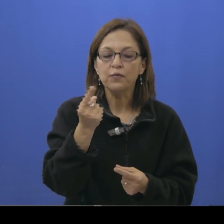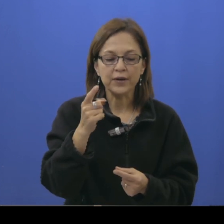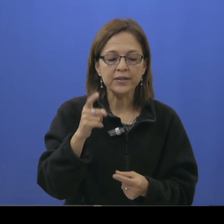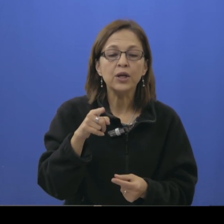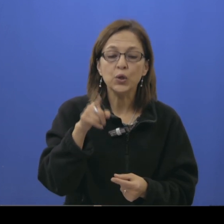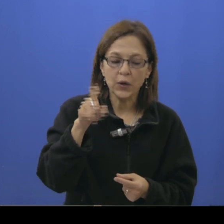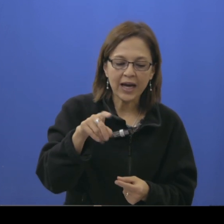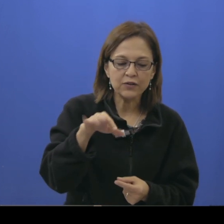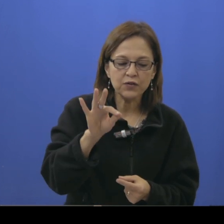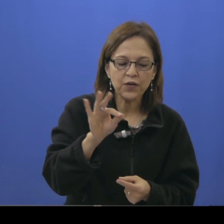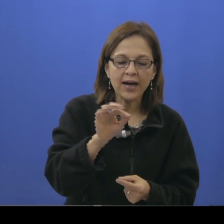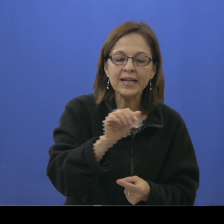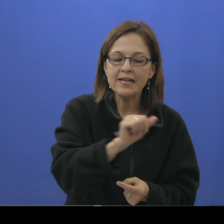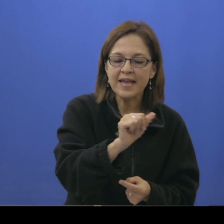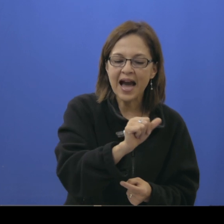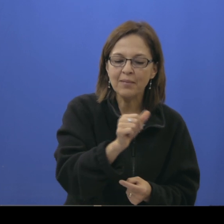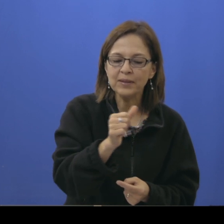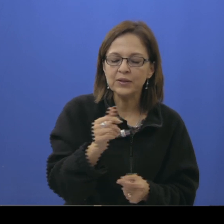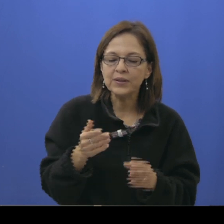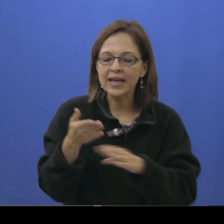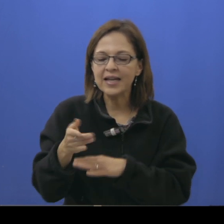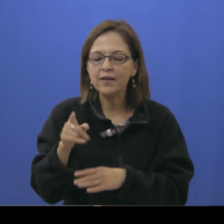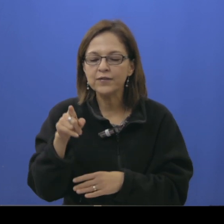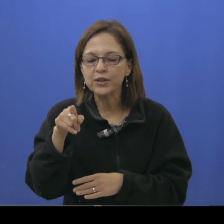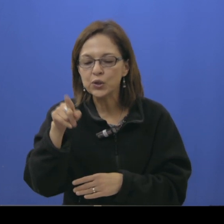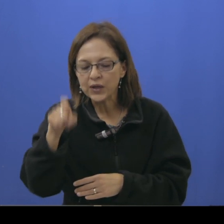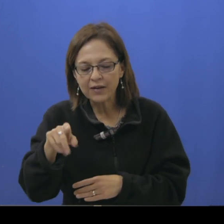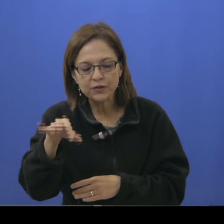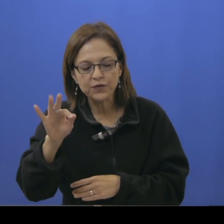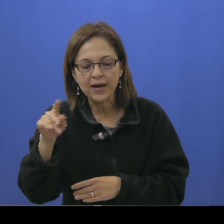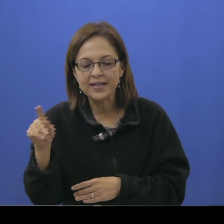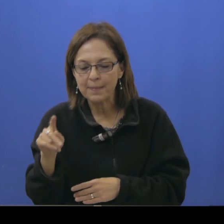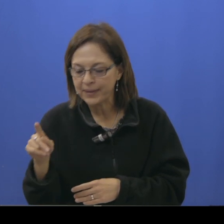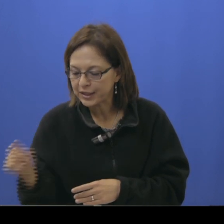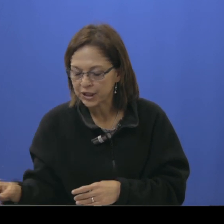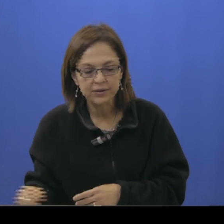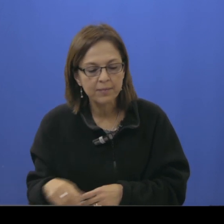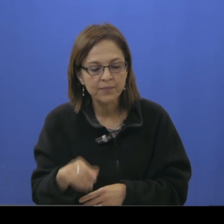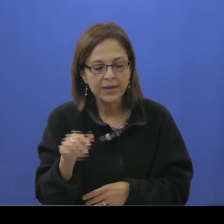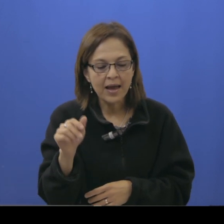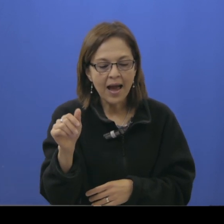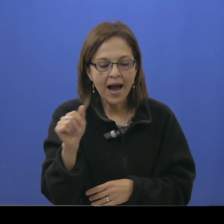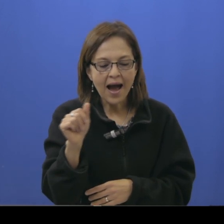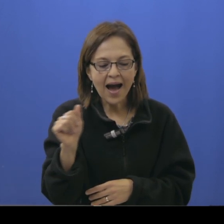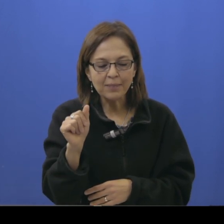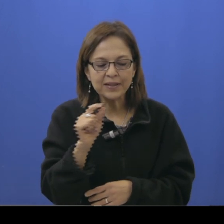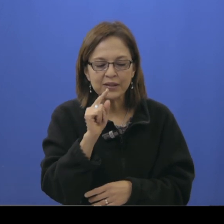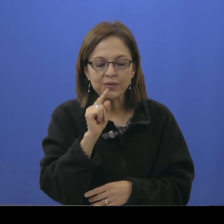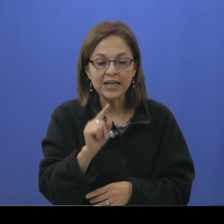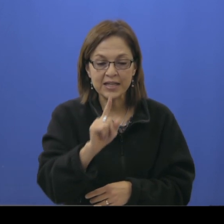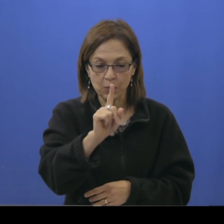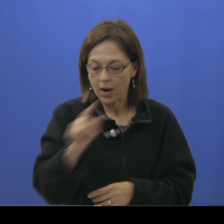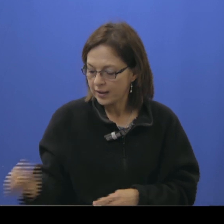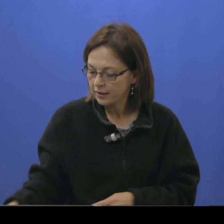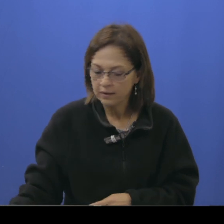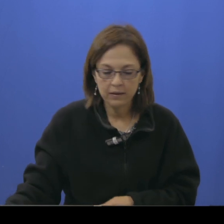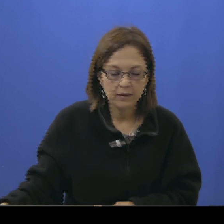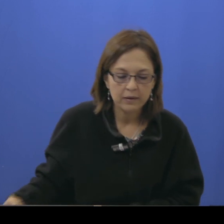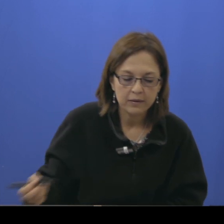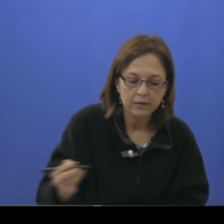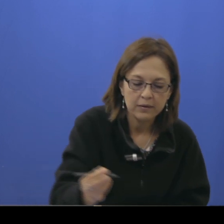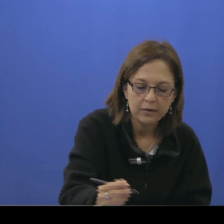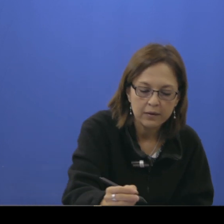do? First, you have to find the amplitude, and after you have to find the period. Amplitude is 1.